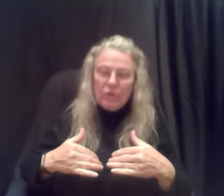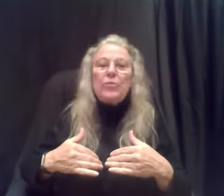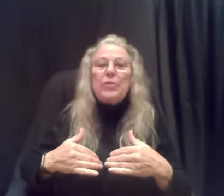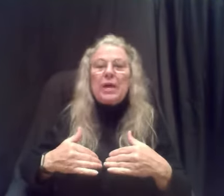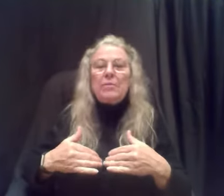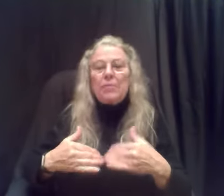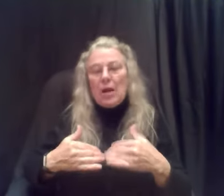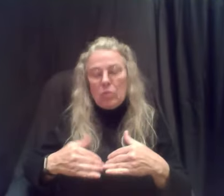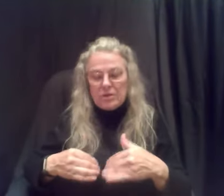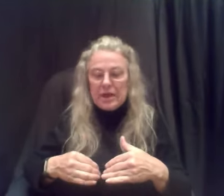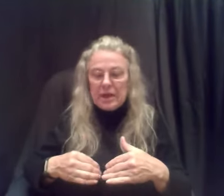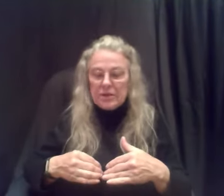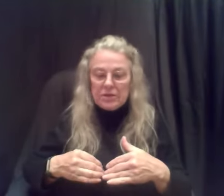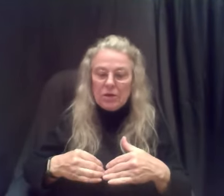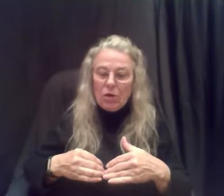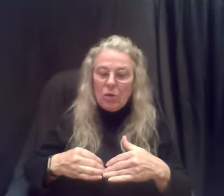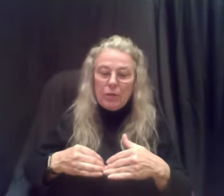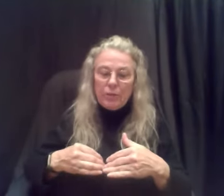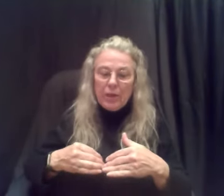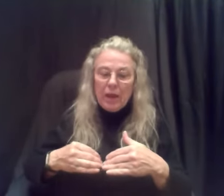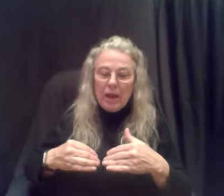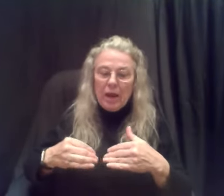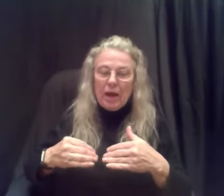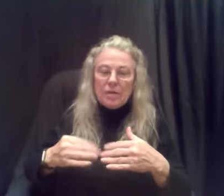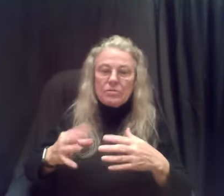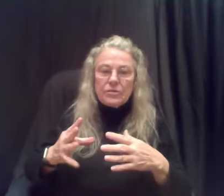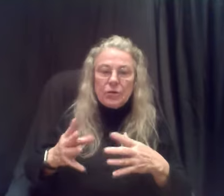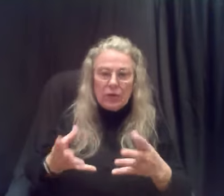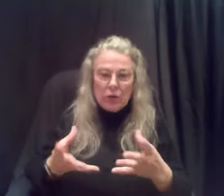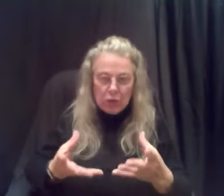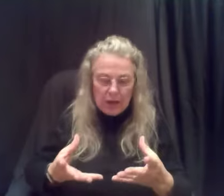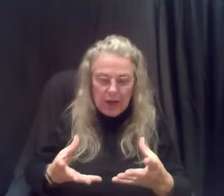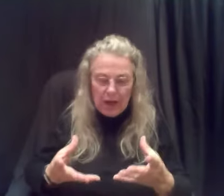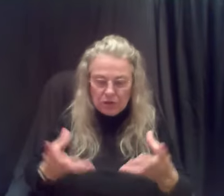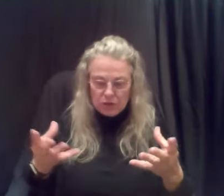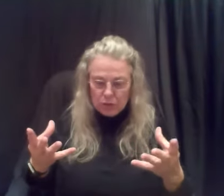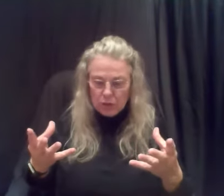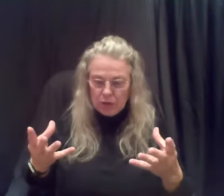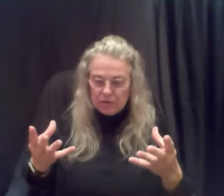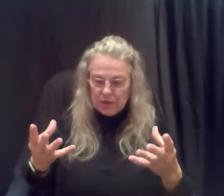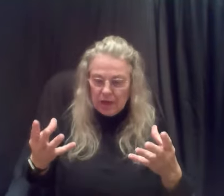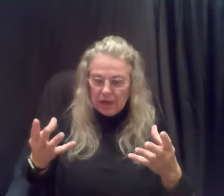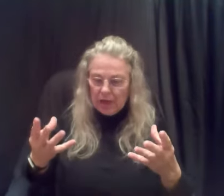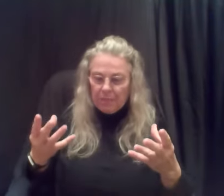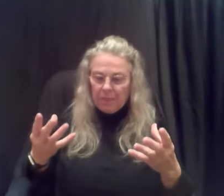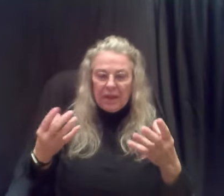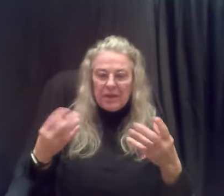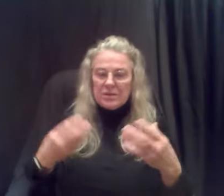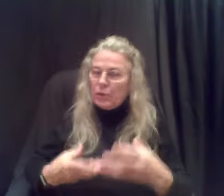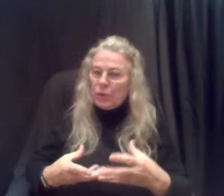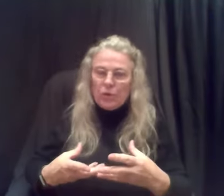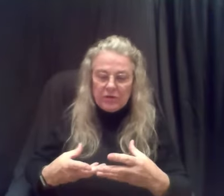me. I will sing it slower so that you can catch the words. It's a beautiful